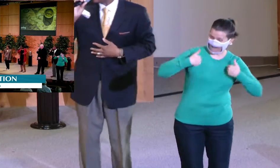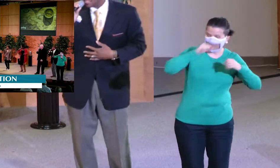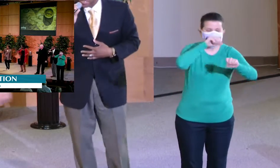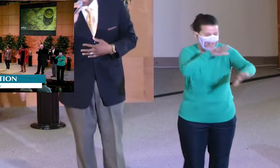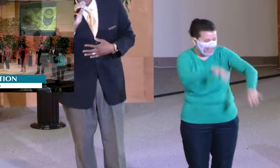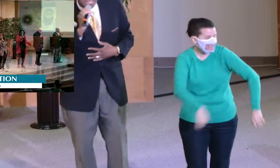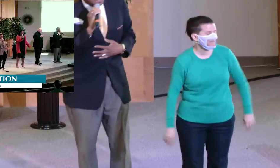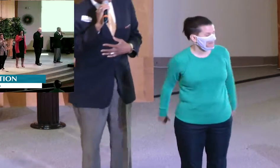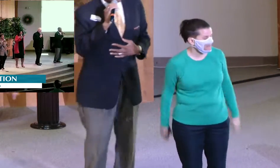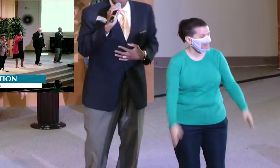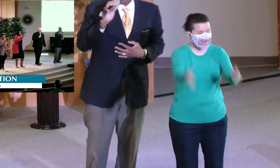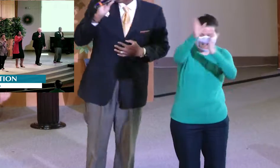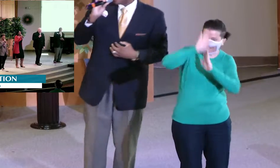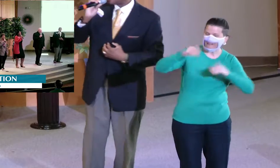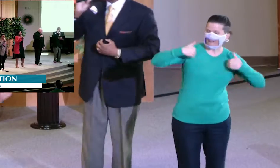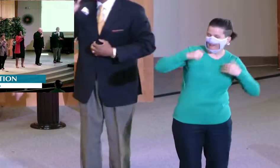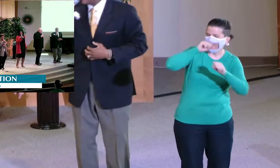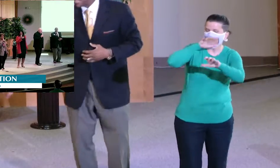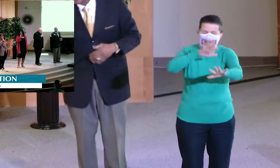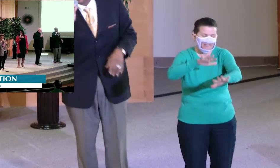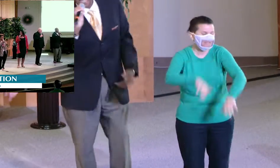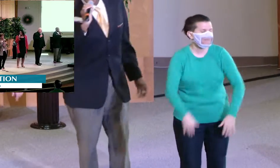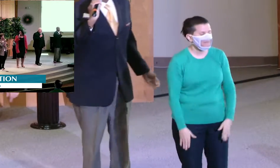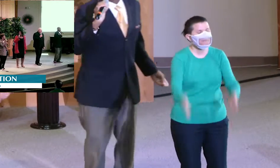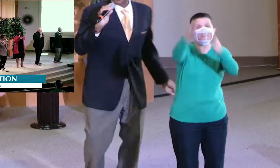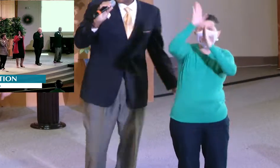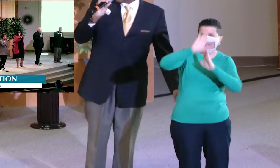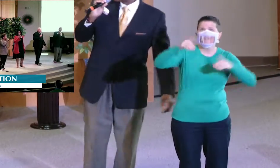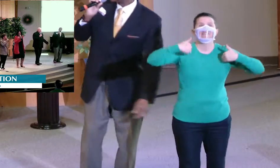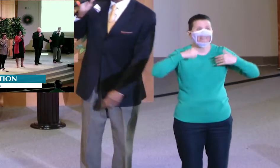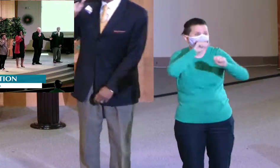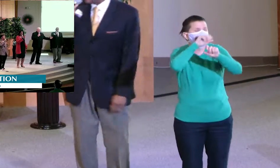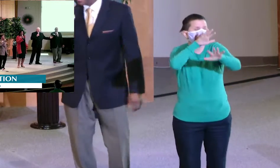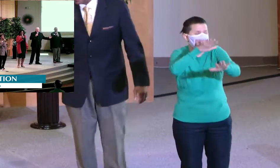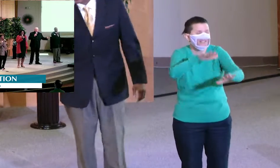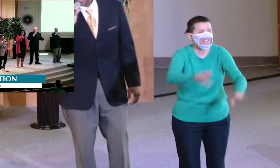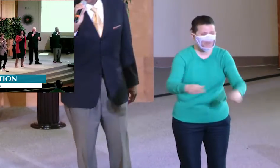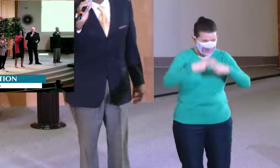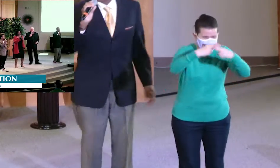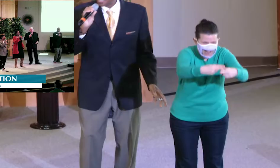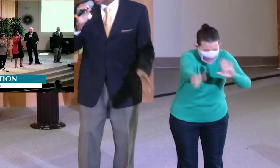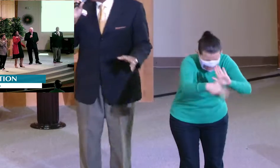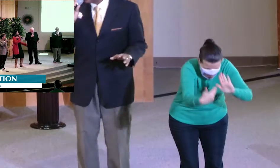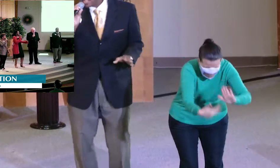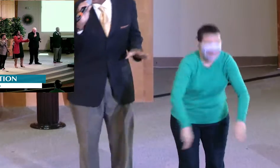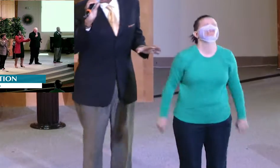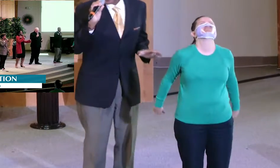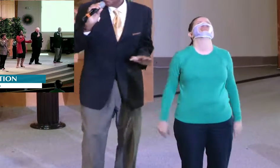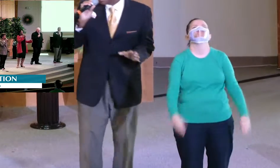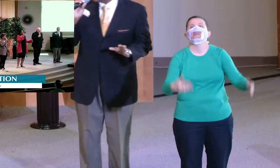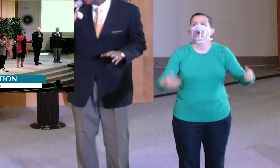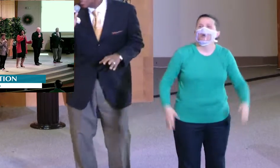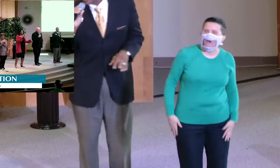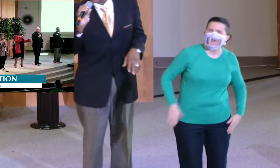God's got a blessing. God's got a blessing. God's got a blessing. God's got a blessing. God's got a blessing. With your name on it. With your